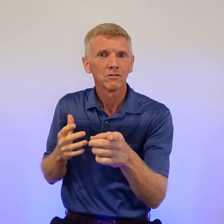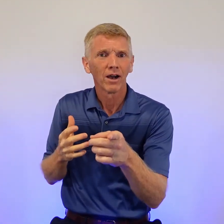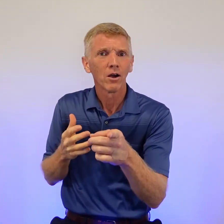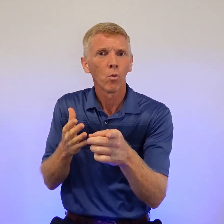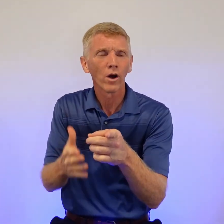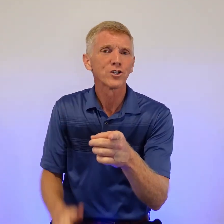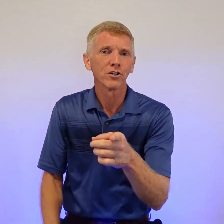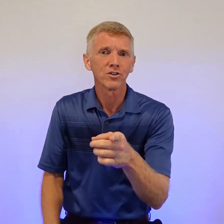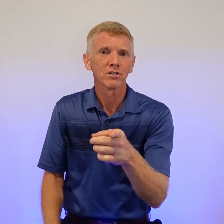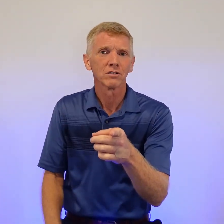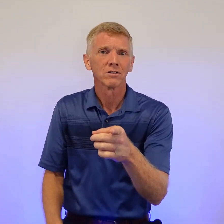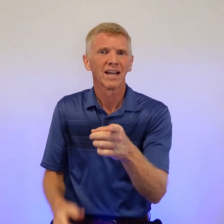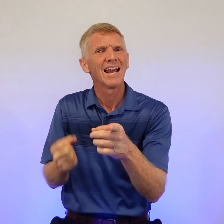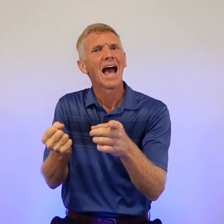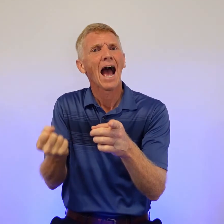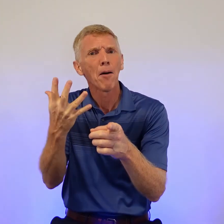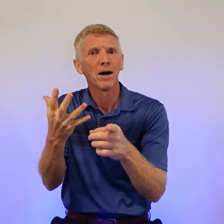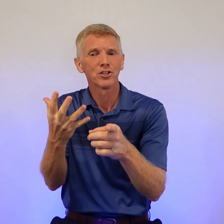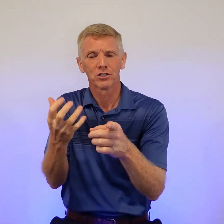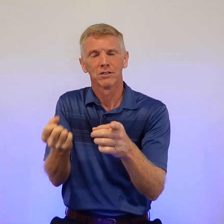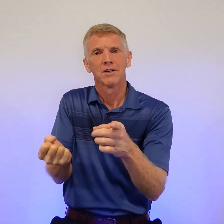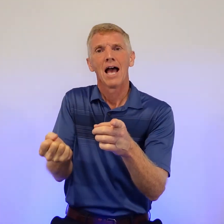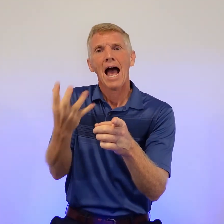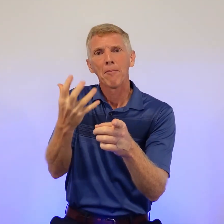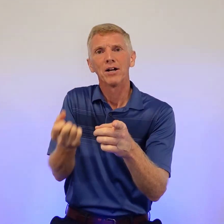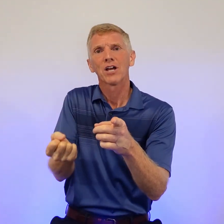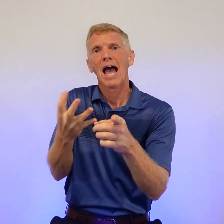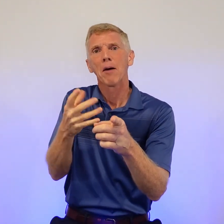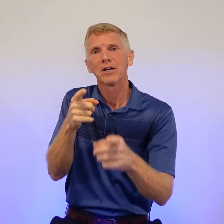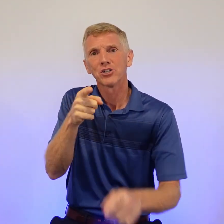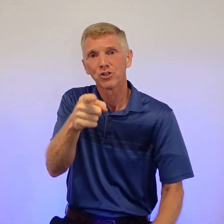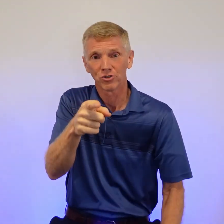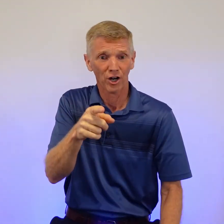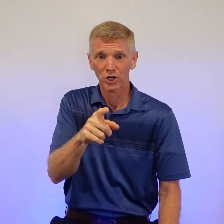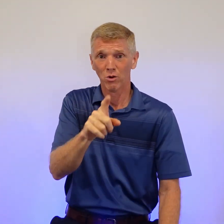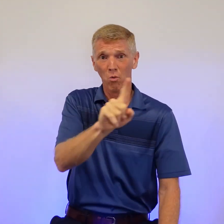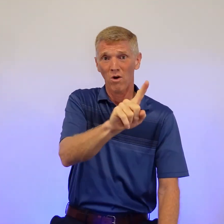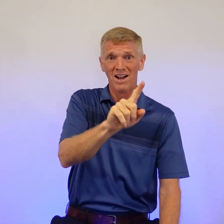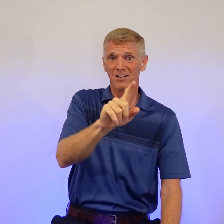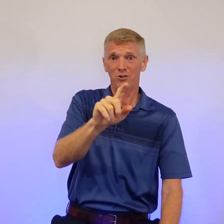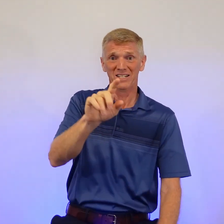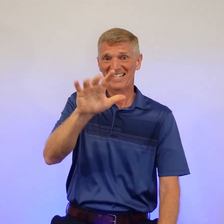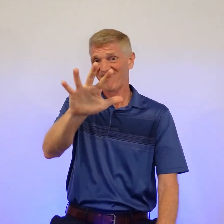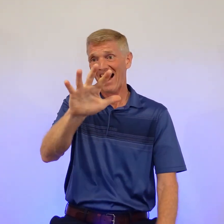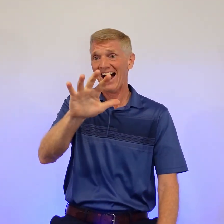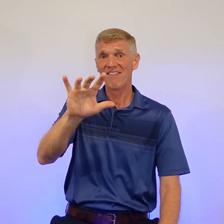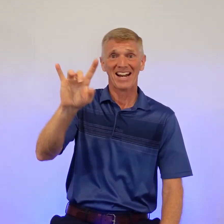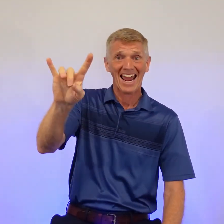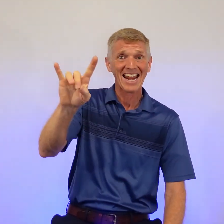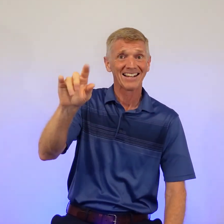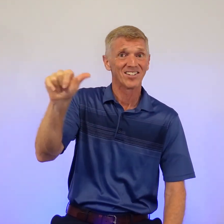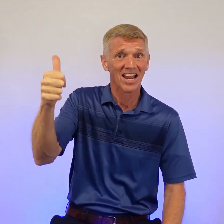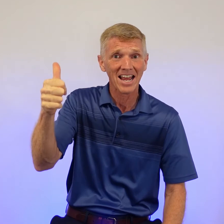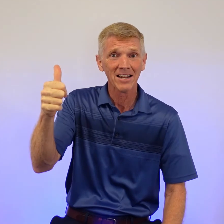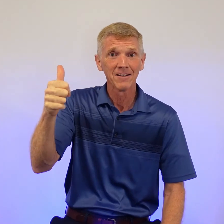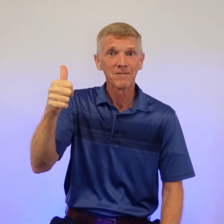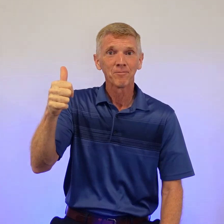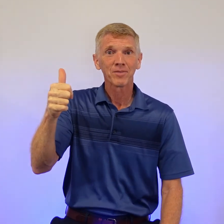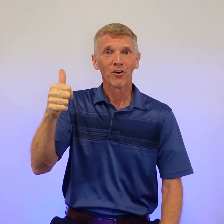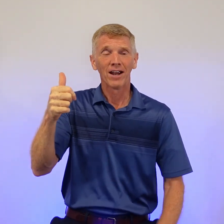right? Where's yours? Okay, how much? How much? How much is yours? Are you a 1? Are you a 5, an 8, a 10? Right?